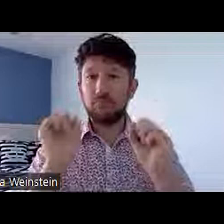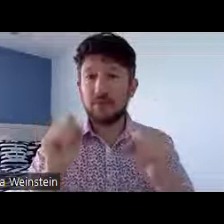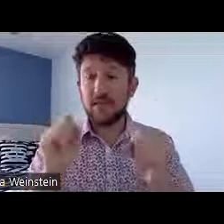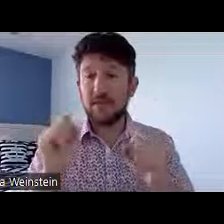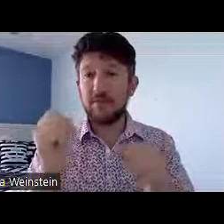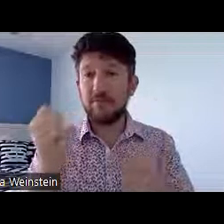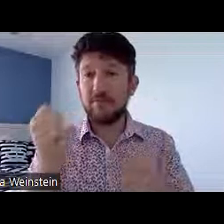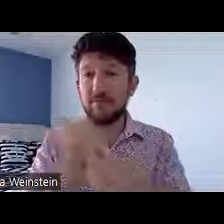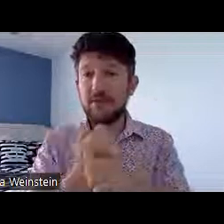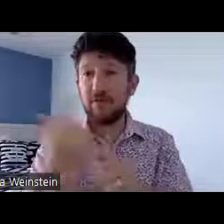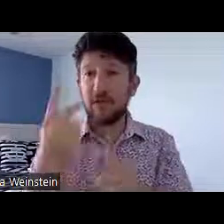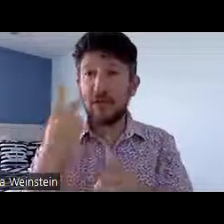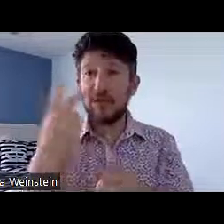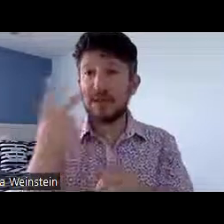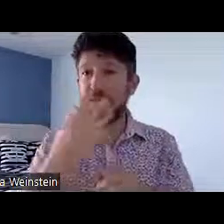Okay.